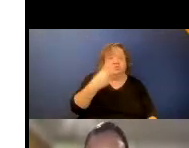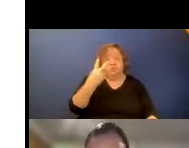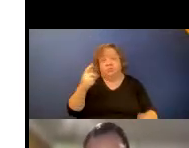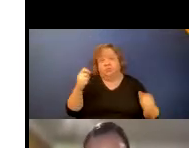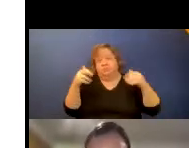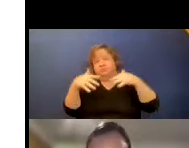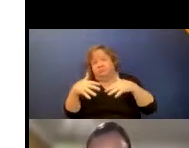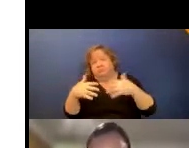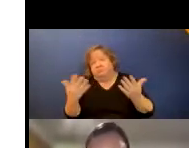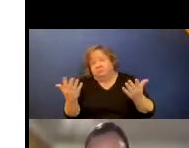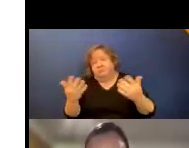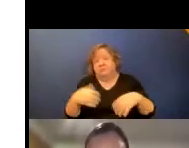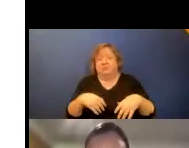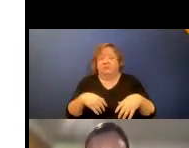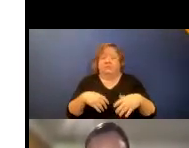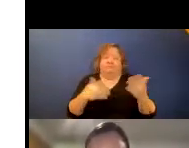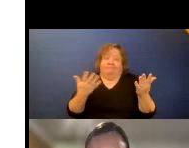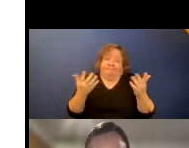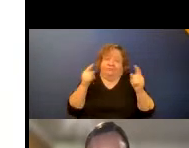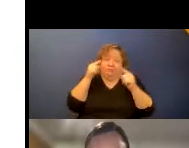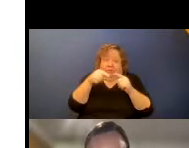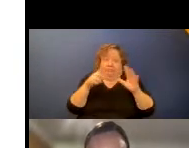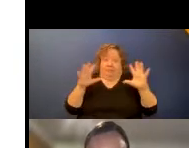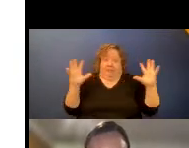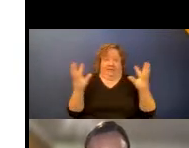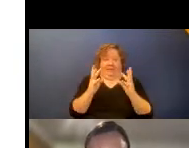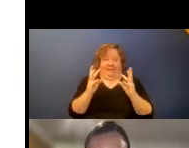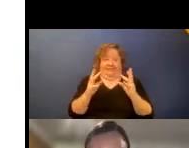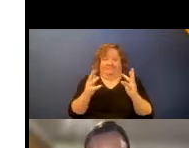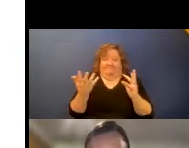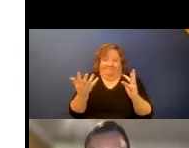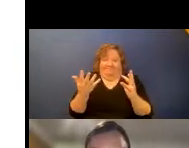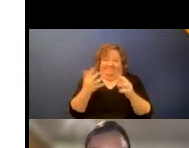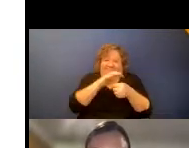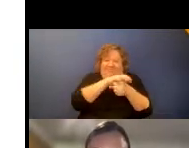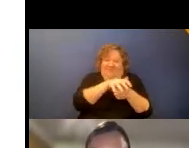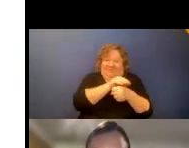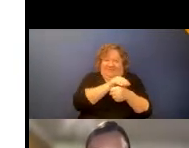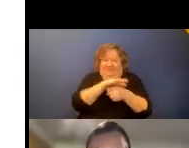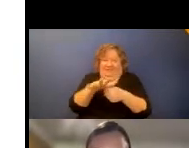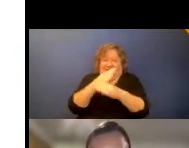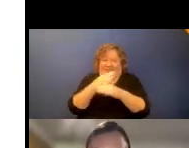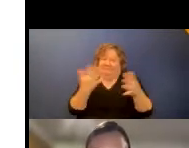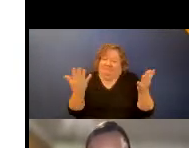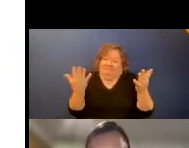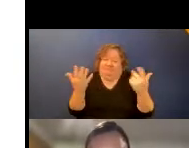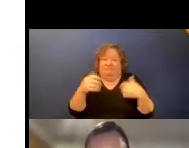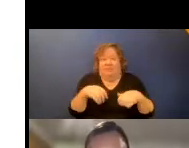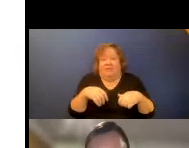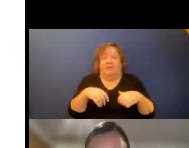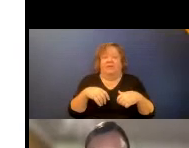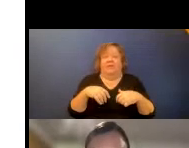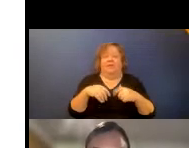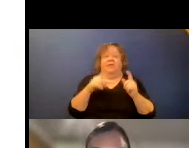and really take a deep dive into a few of the modules that would be relevant in that country. In the